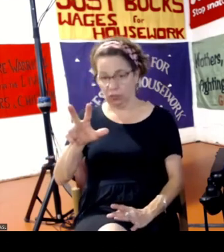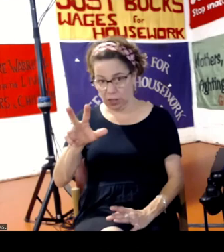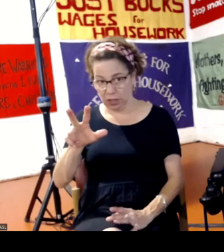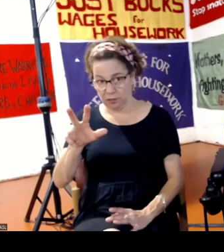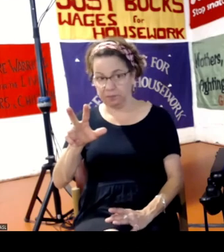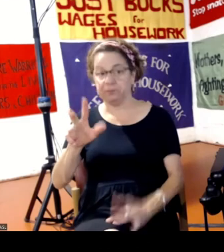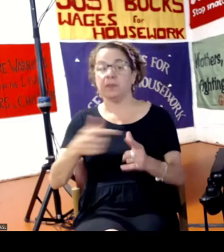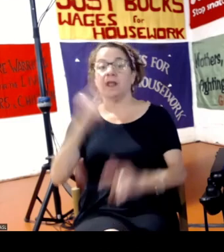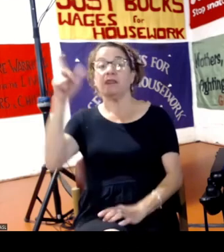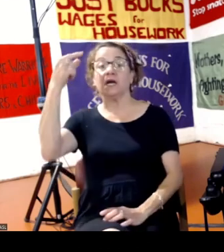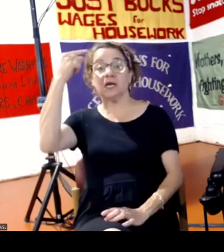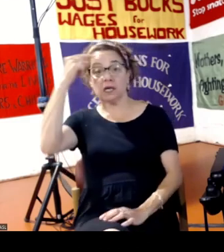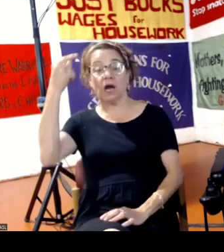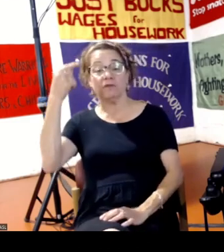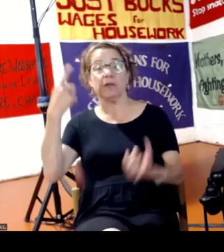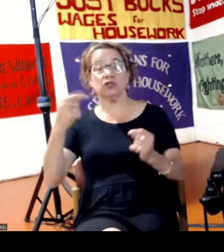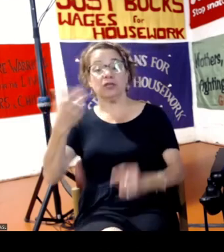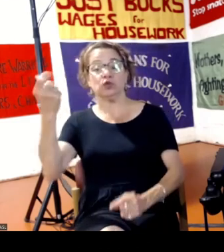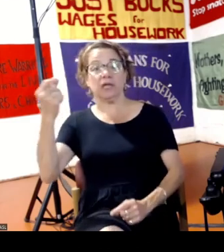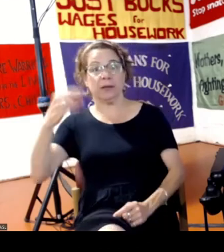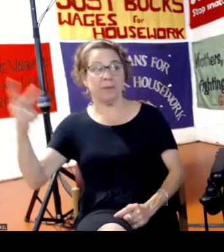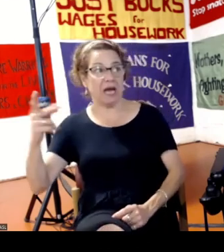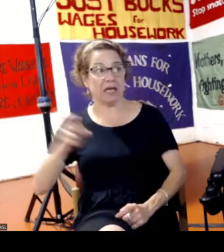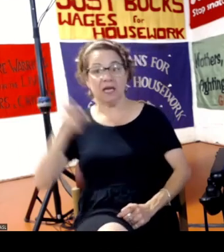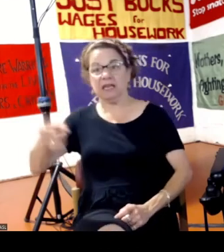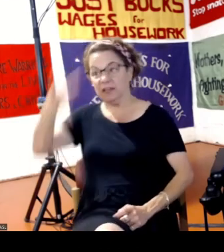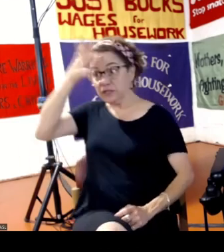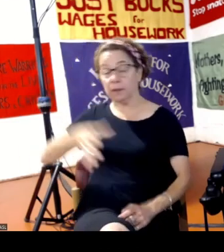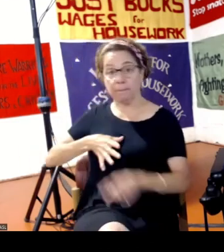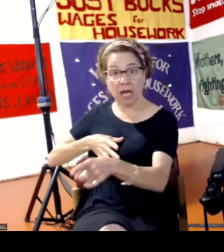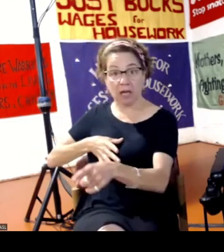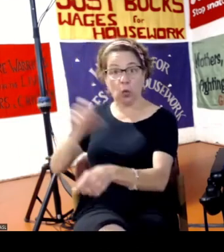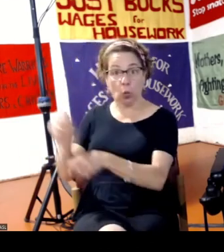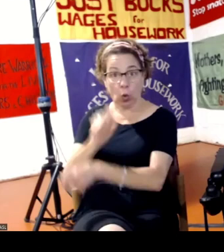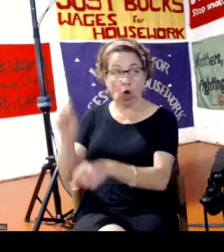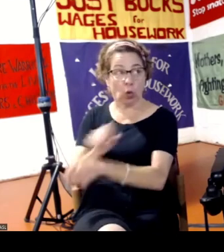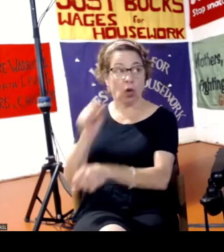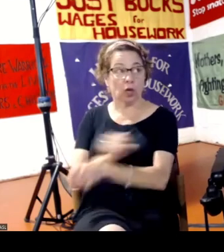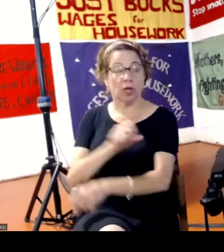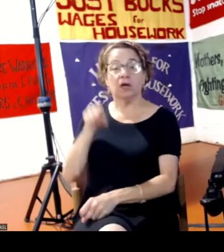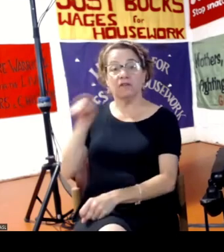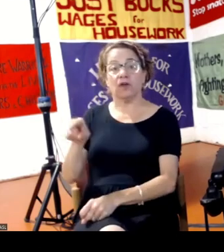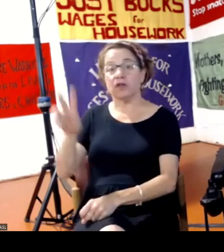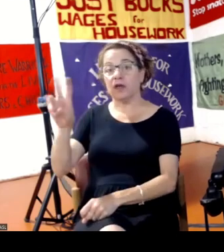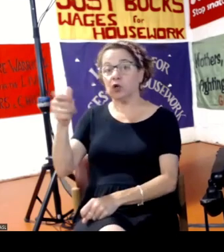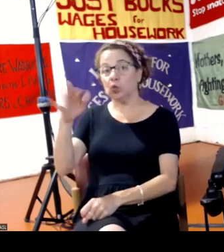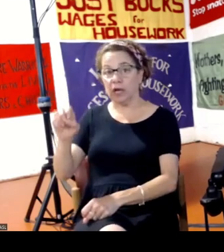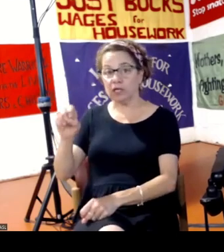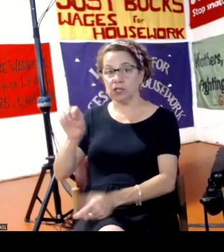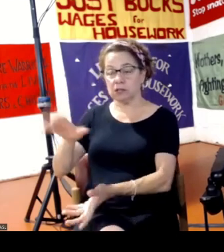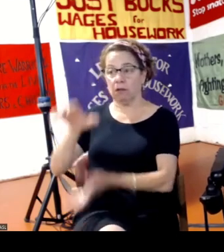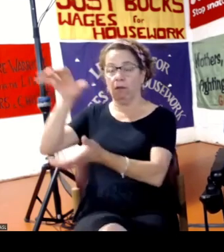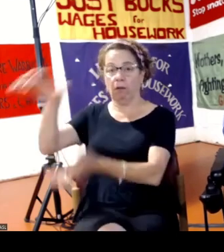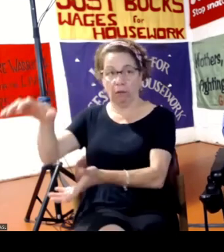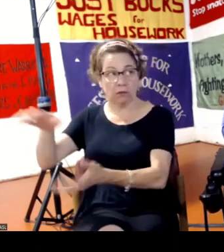the government tried to take away that money and give it to the men through their wage packet. And the Wages for